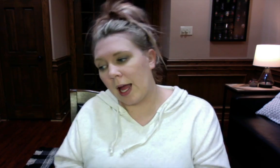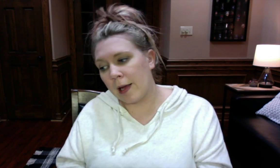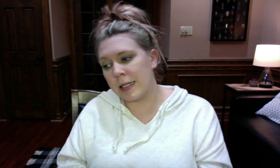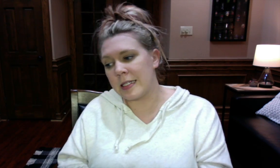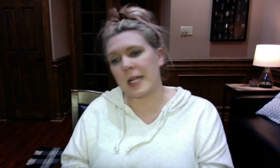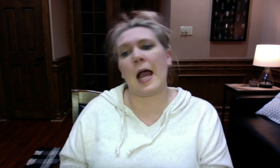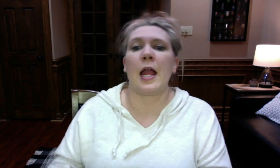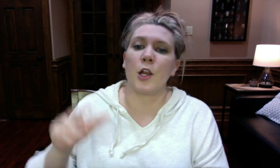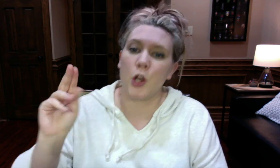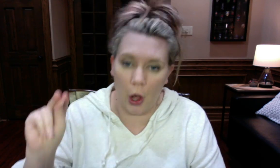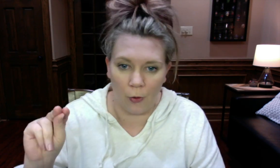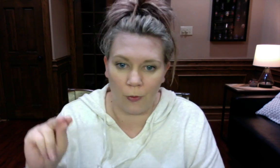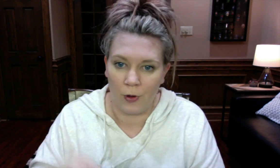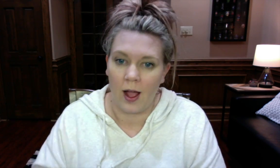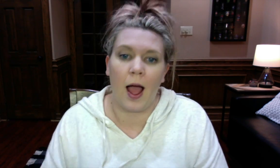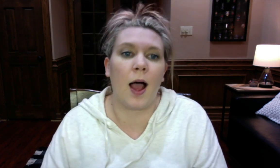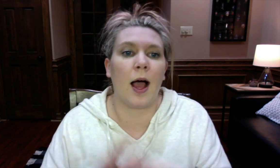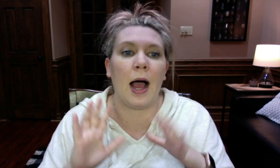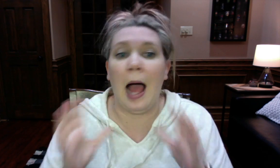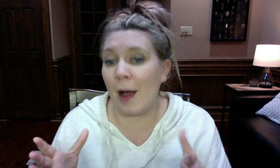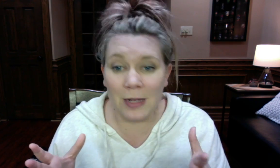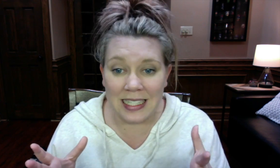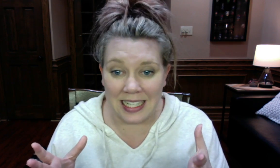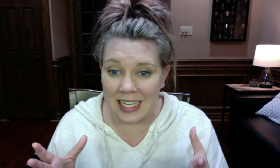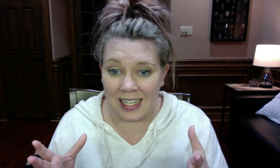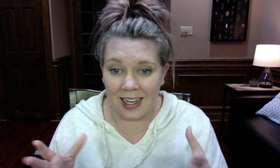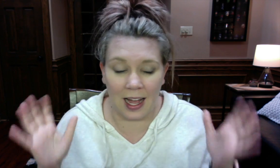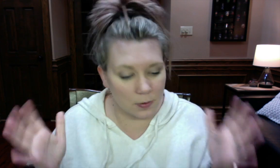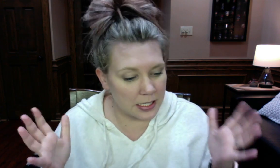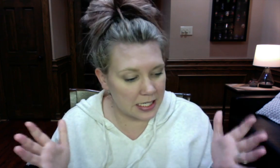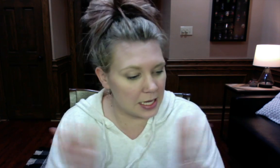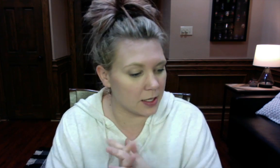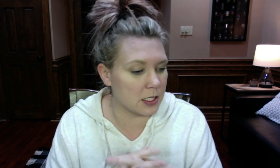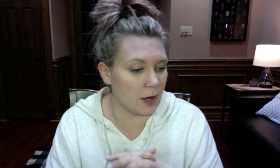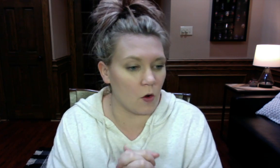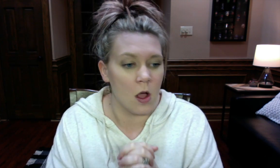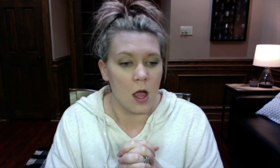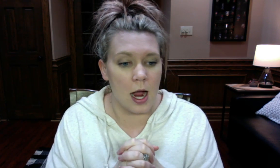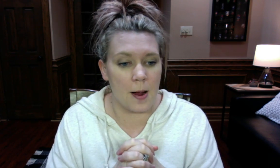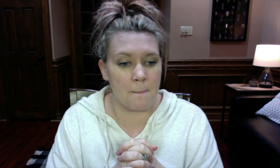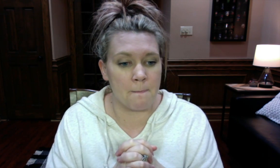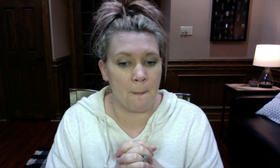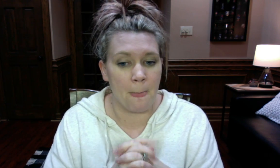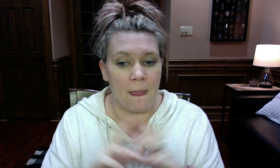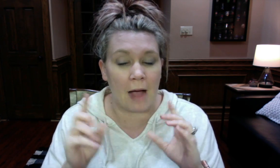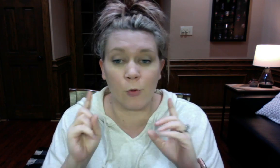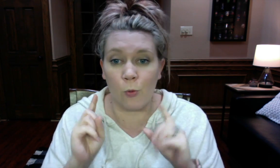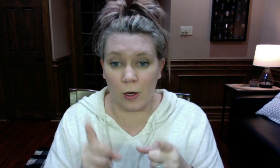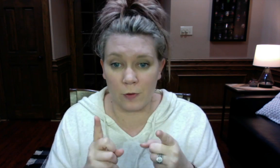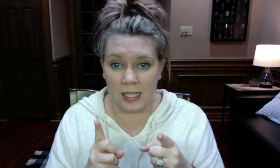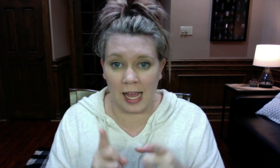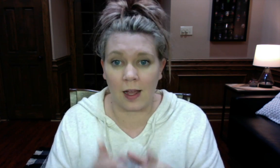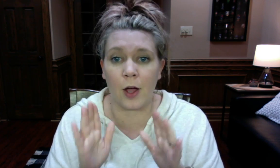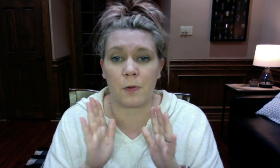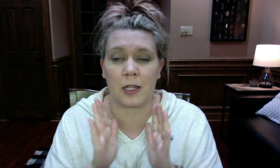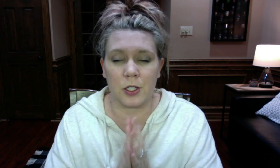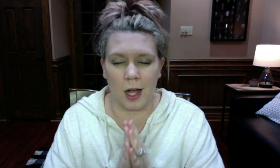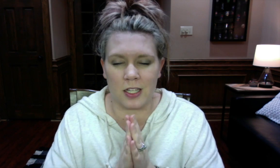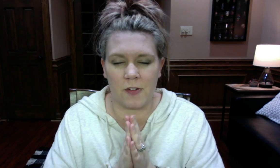can sign no. I want to see it. I want to see it. So, have a wonderful day. I hope you get lots of rest.